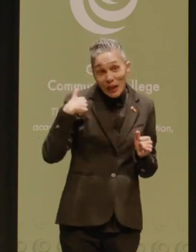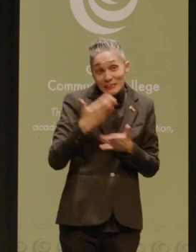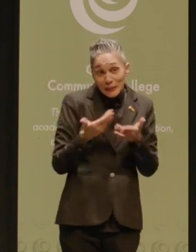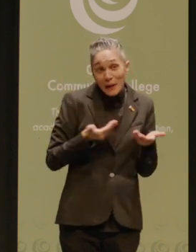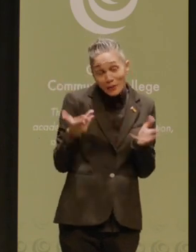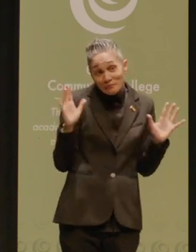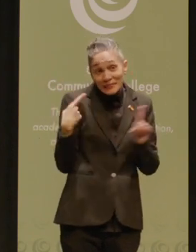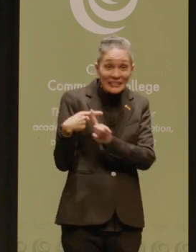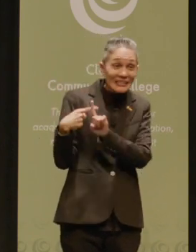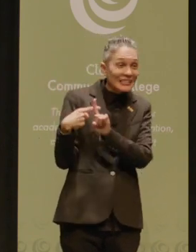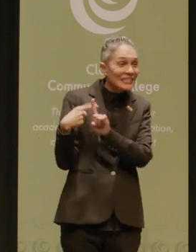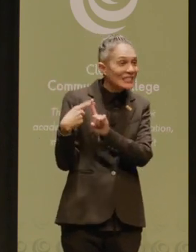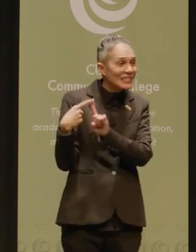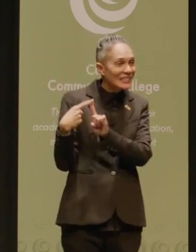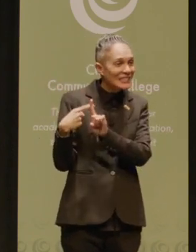good.